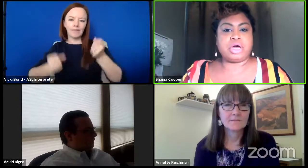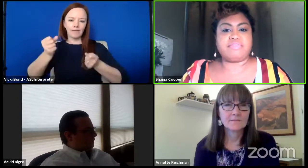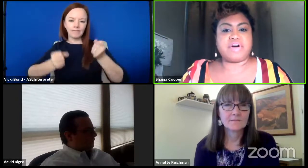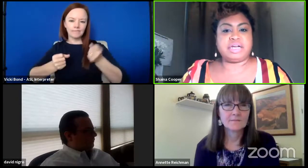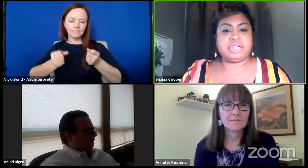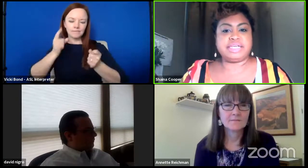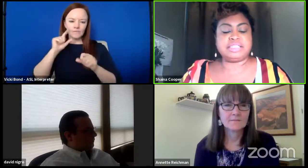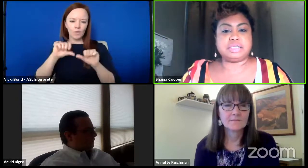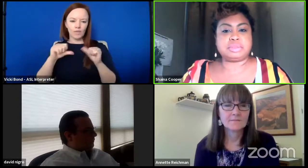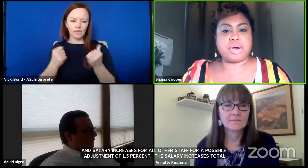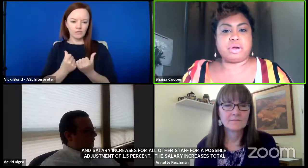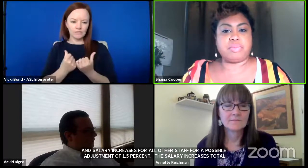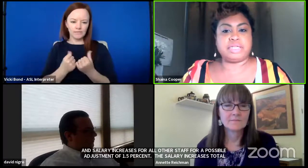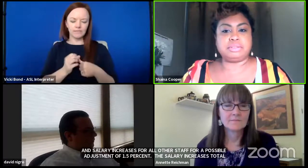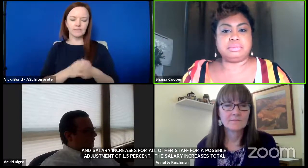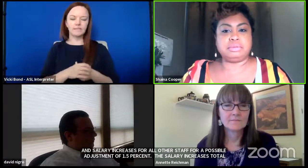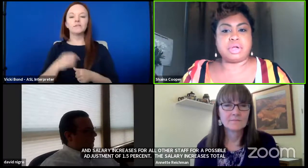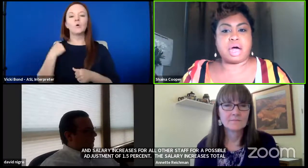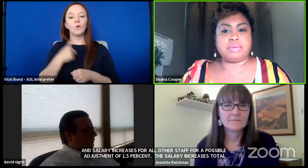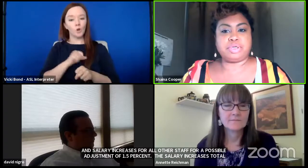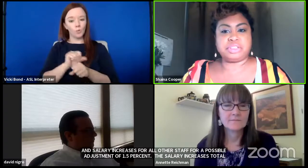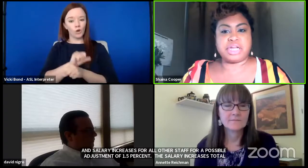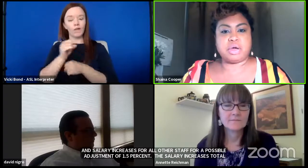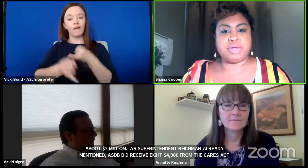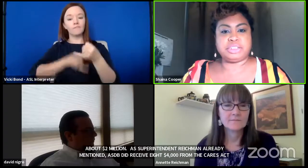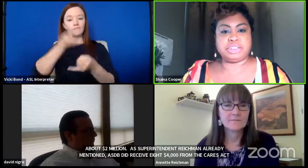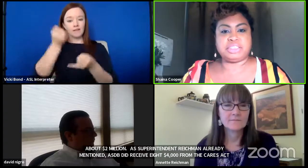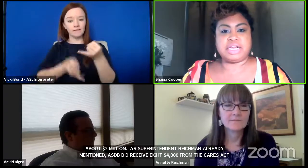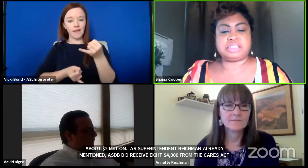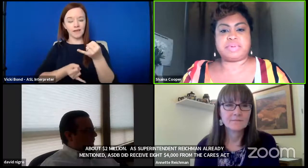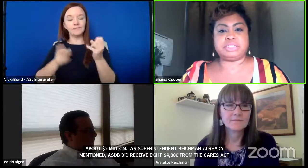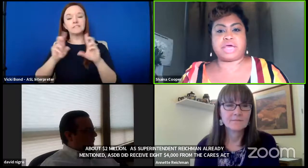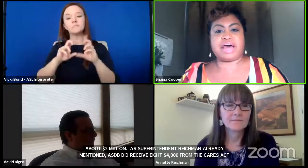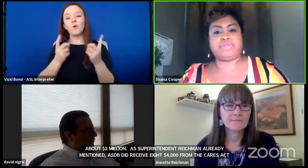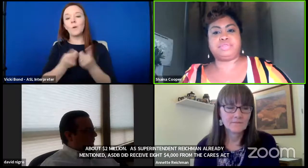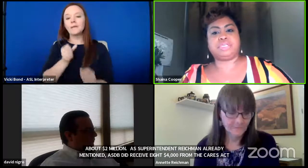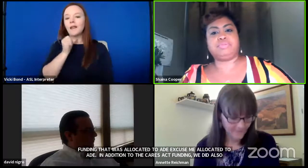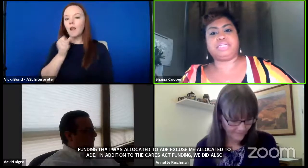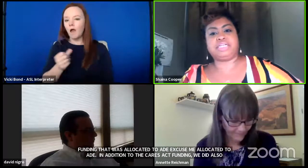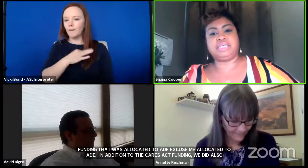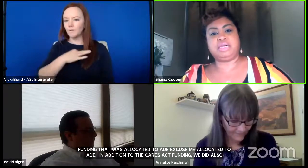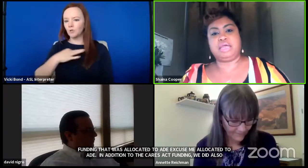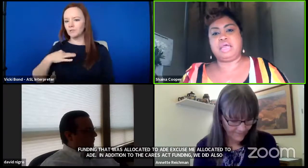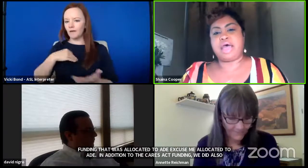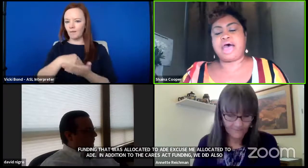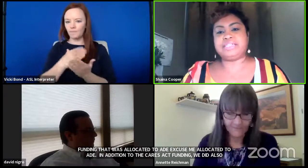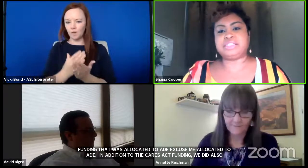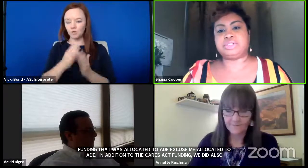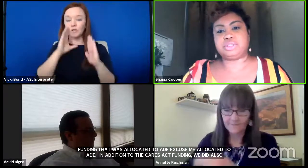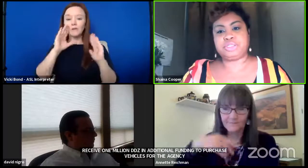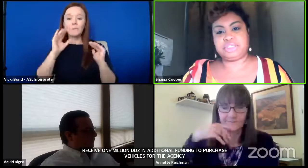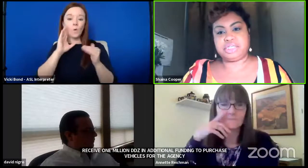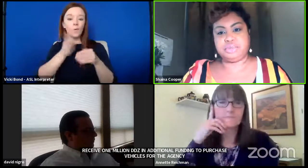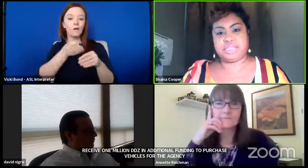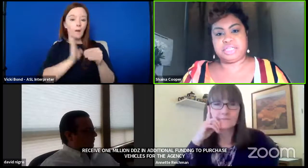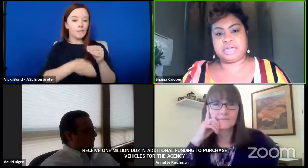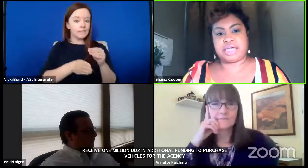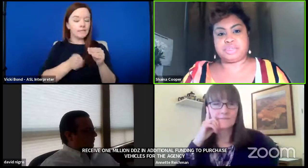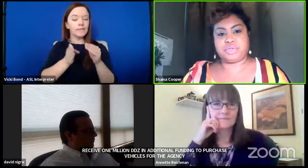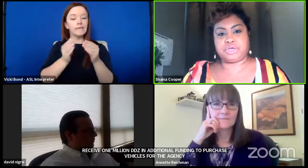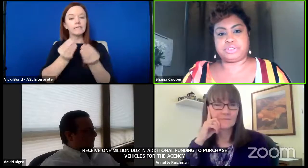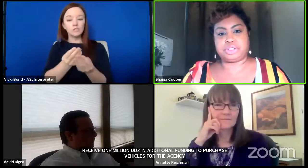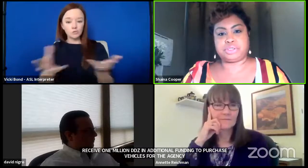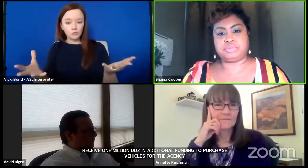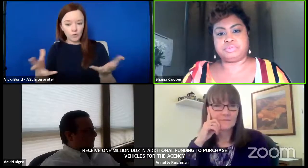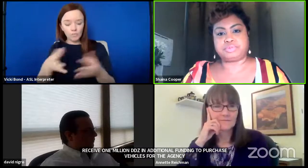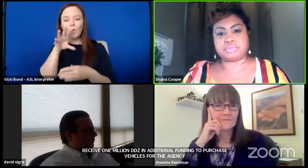are working on finalizing the department non-personnel budgets and expect to have those completed and distributed within the